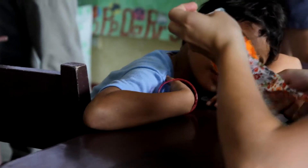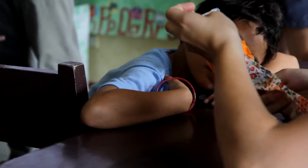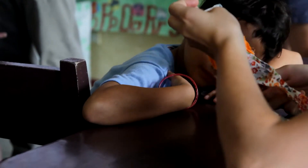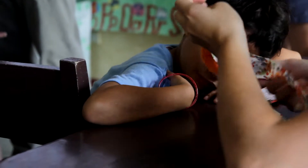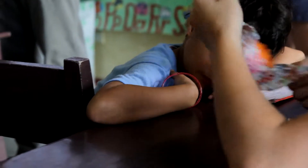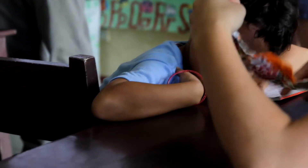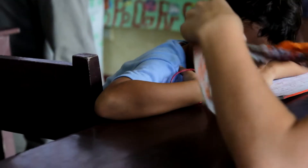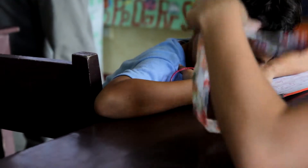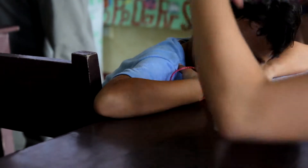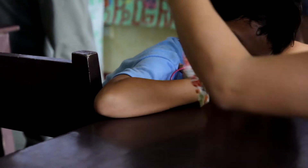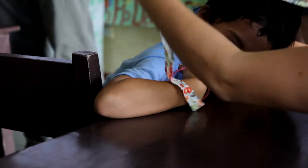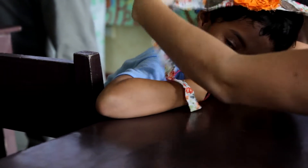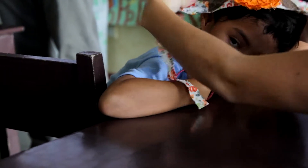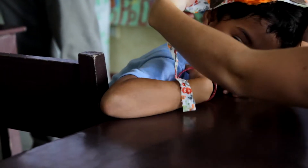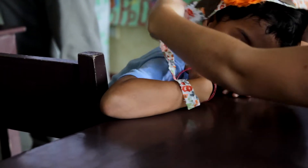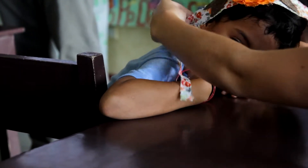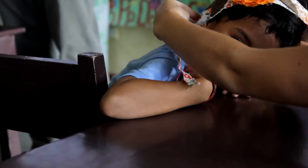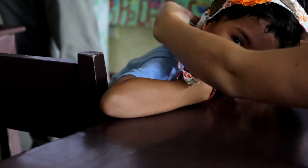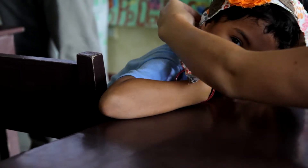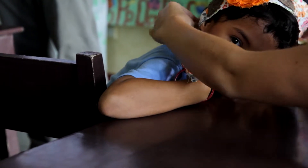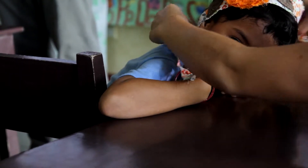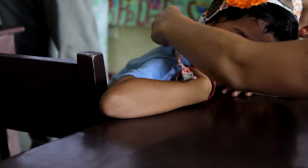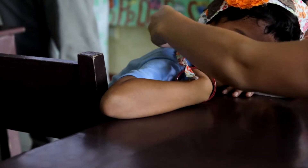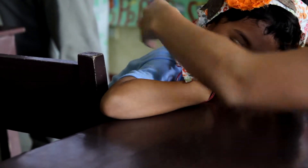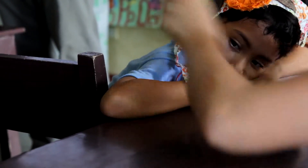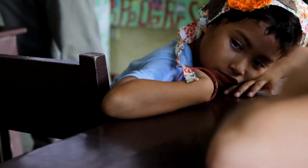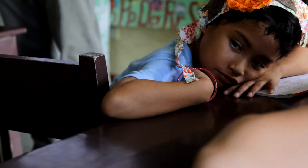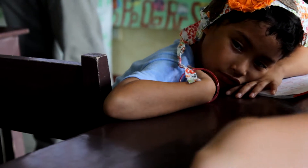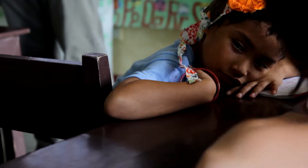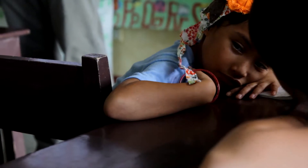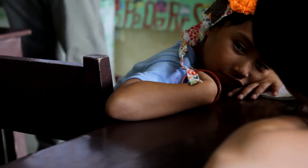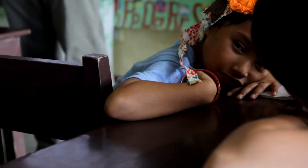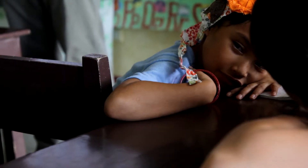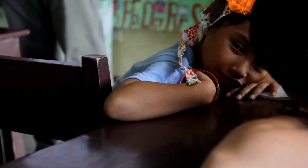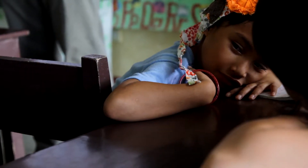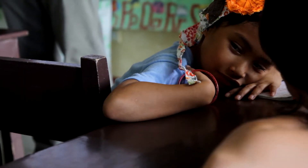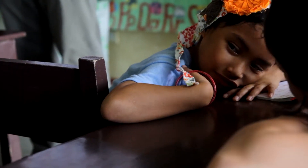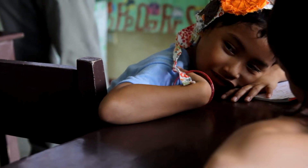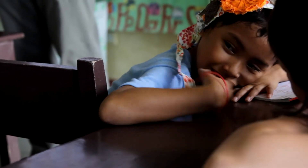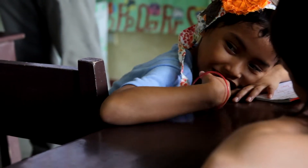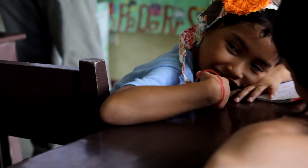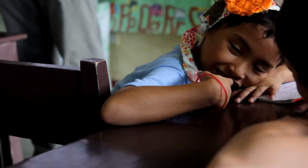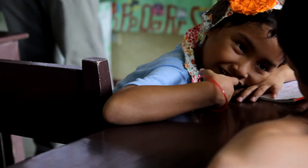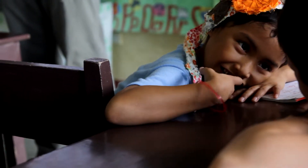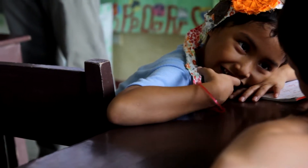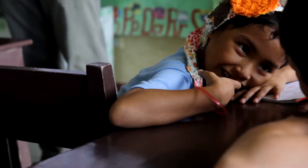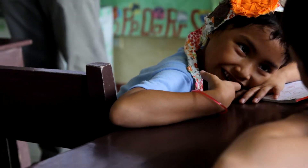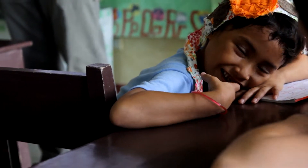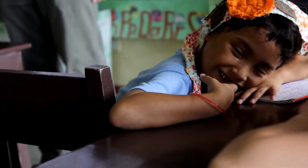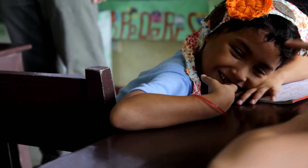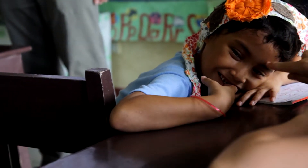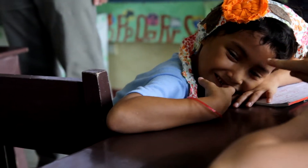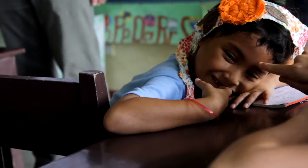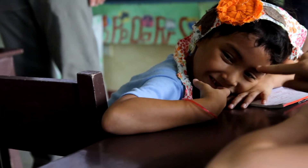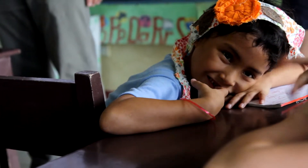without the help of IDEA. This not only includes providing them with dormitory care, food, clothing, transportation, education,